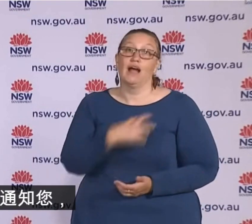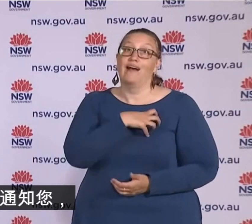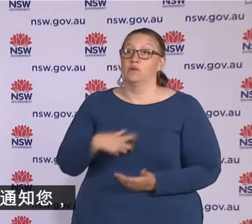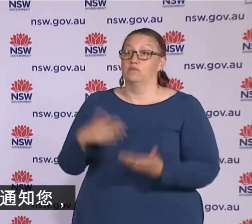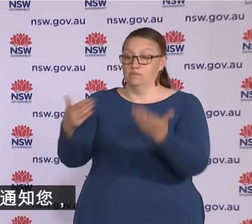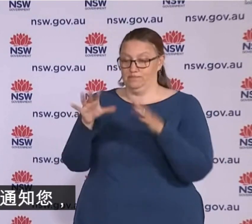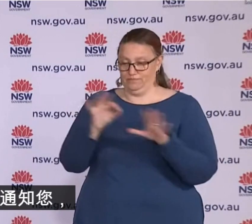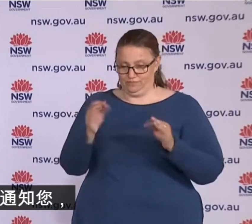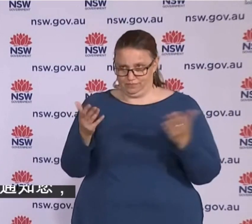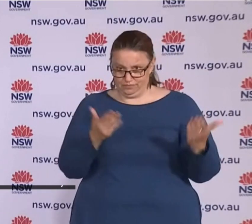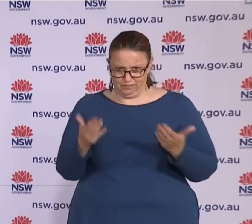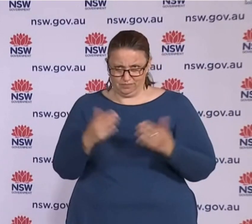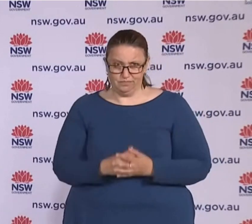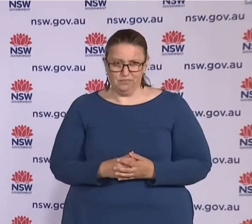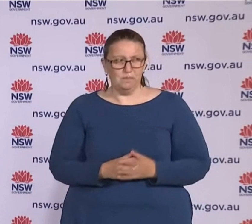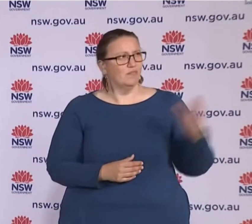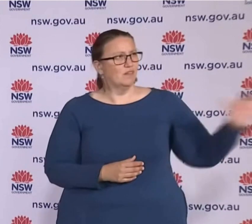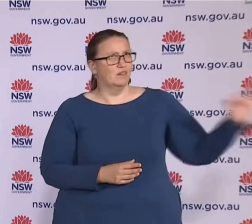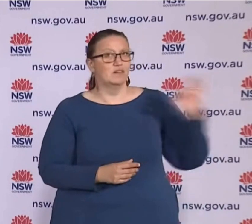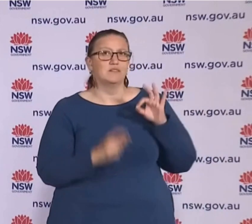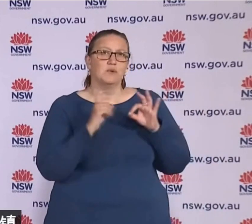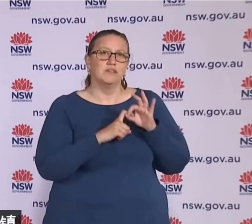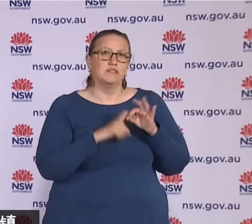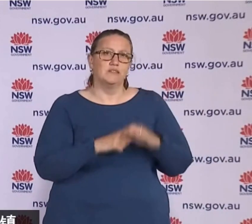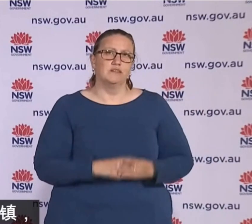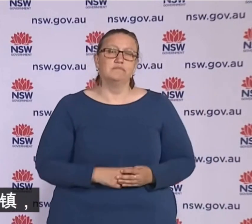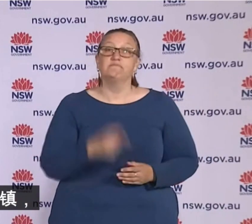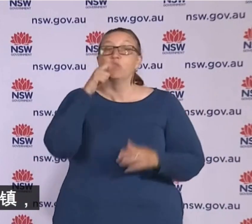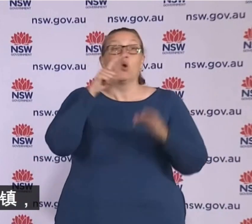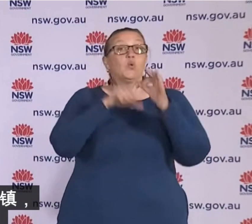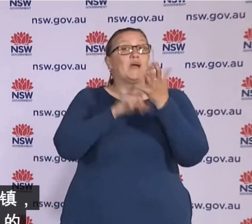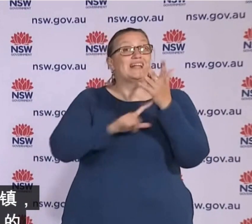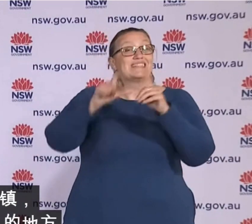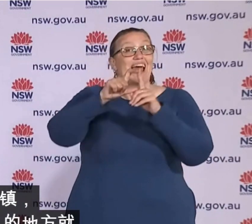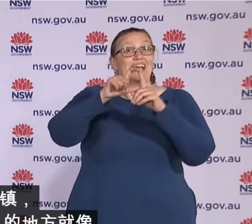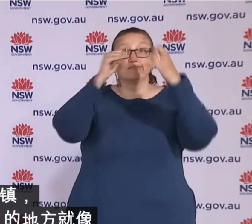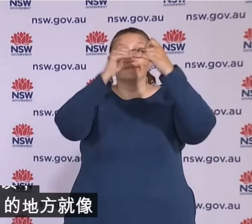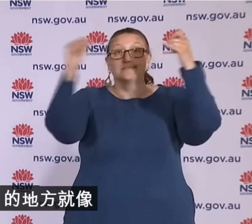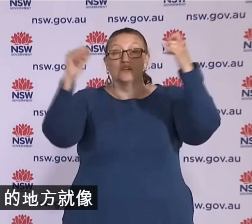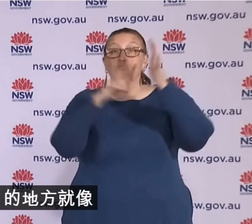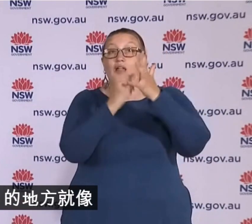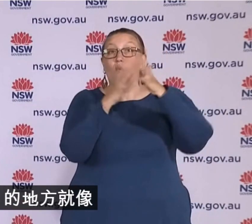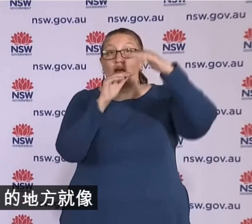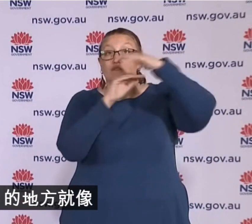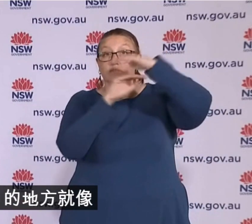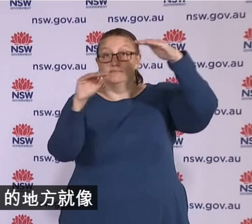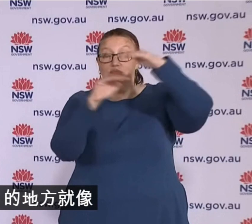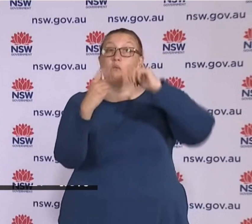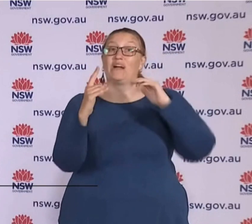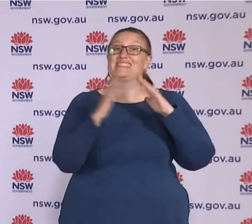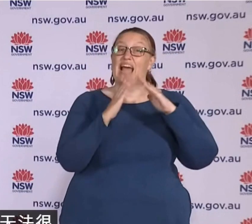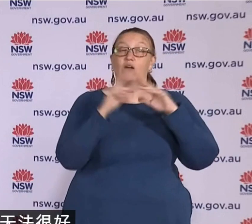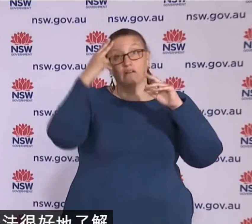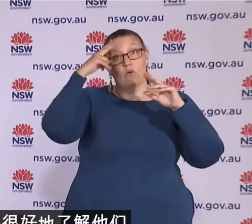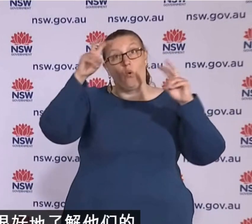options. And just on the water bubble, there's some inland regional towns, like one called Jennings, where like the border is splitting them in the middle